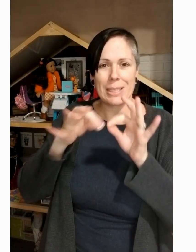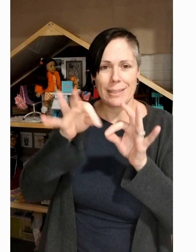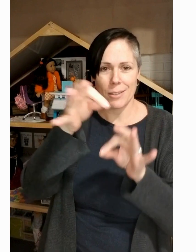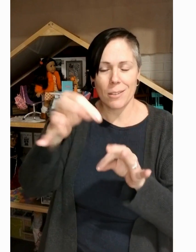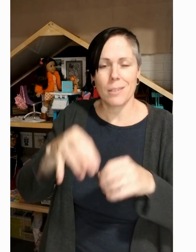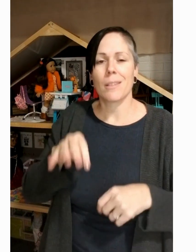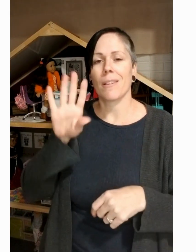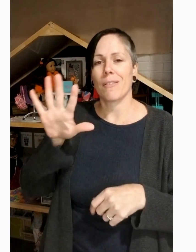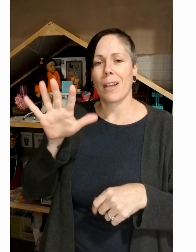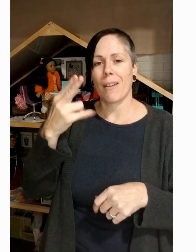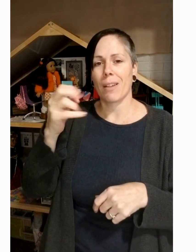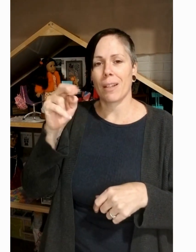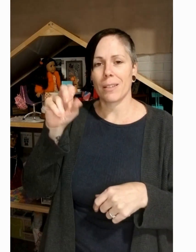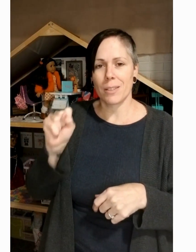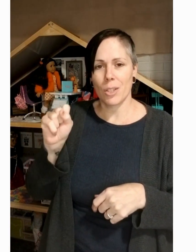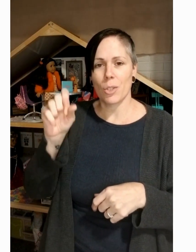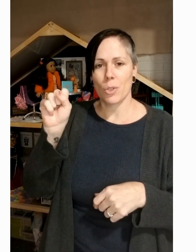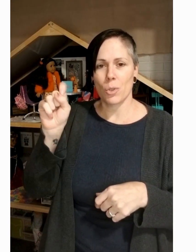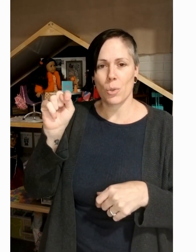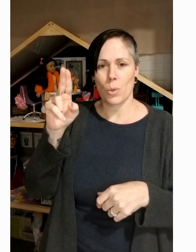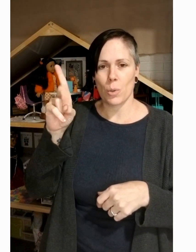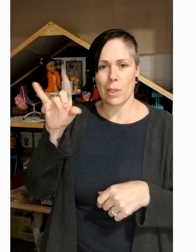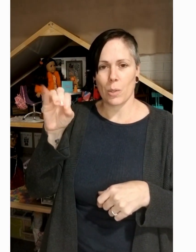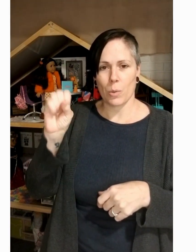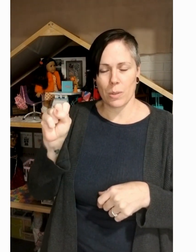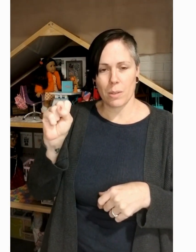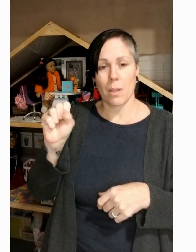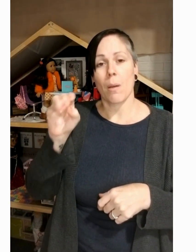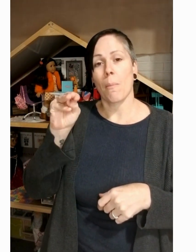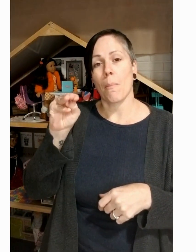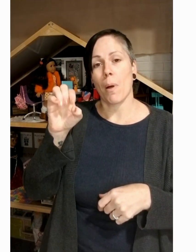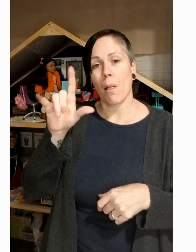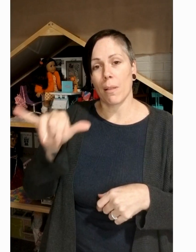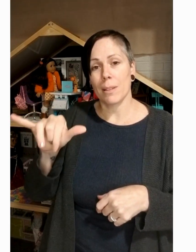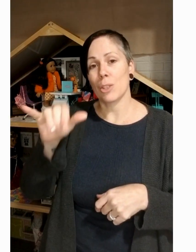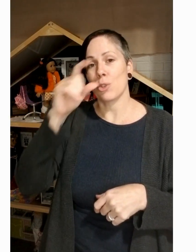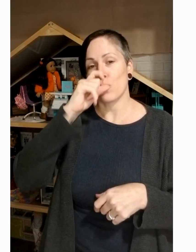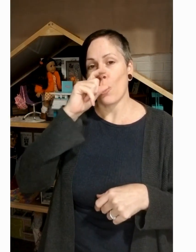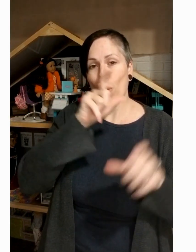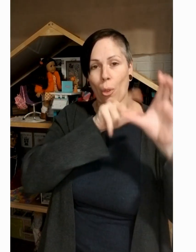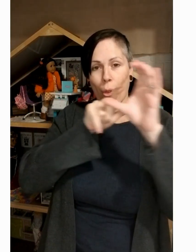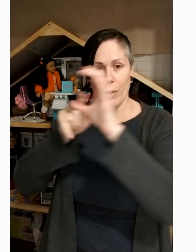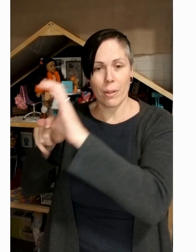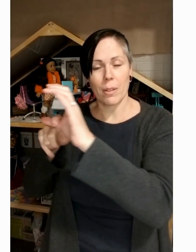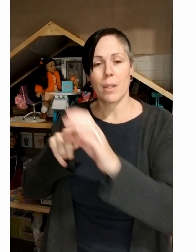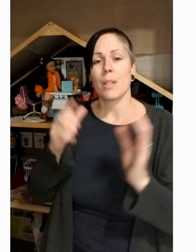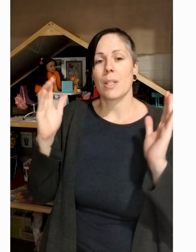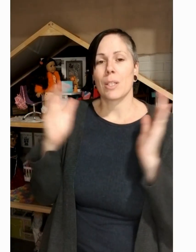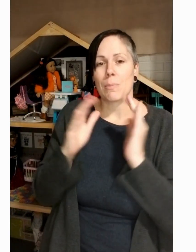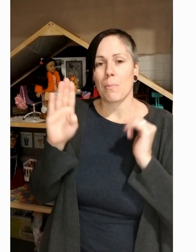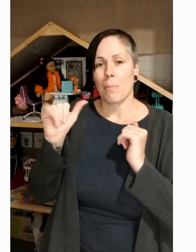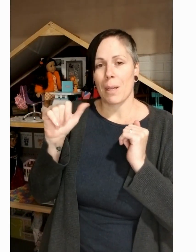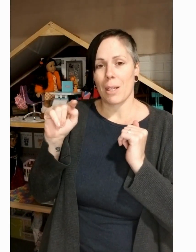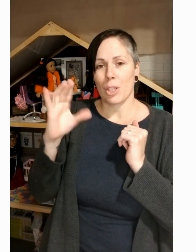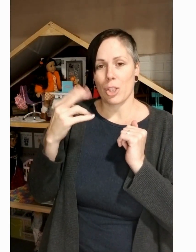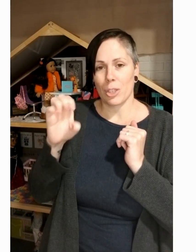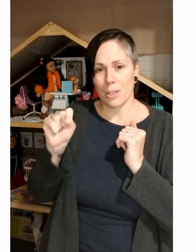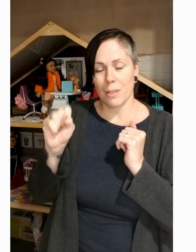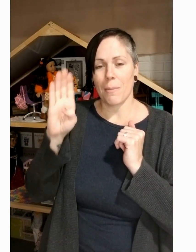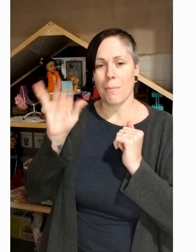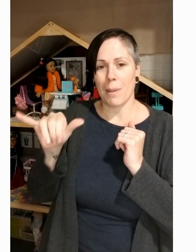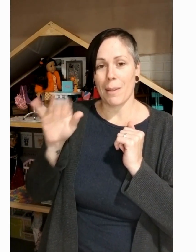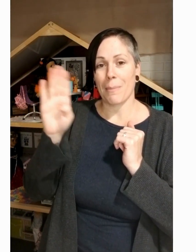Hen Studios, Molly's Doll Closet, Small Batches by B, Bella Boo's